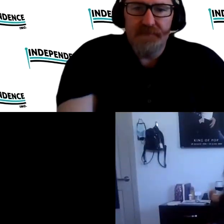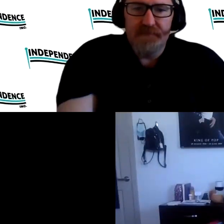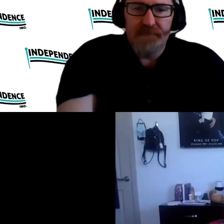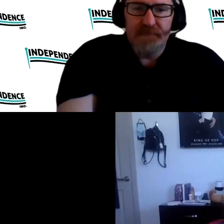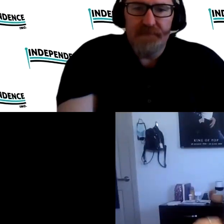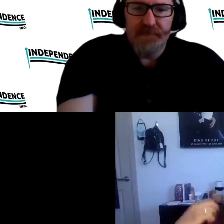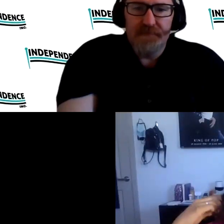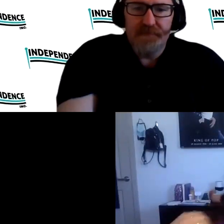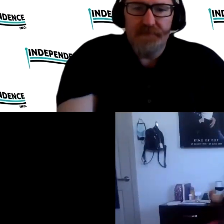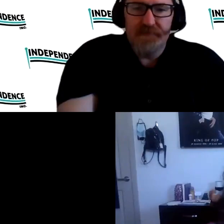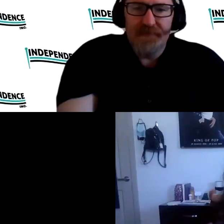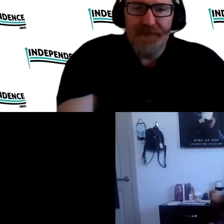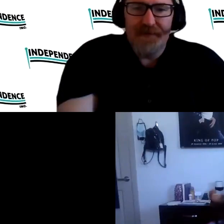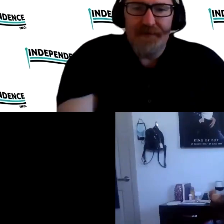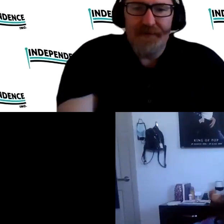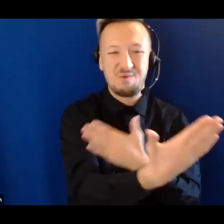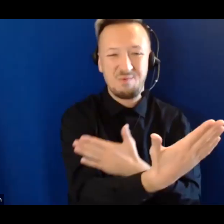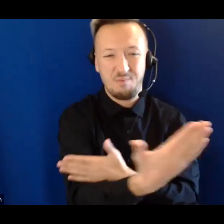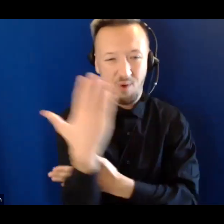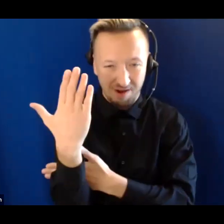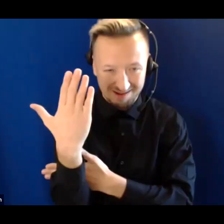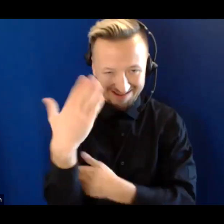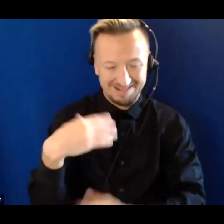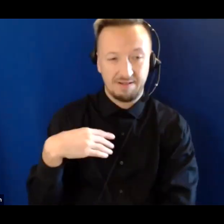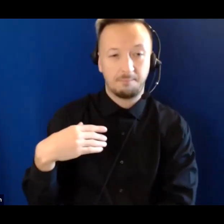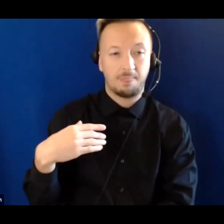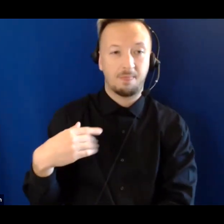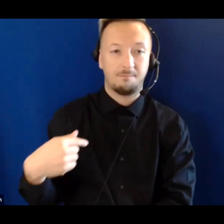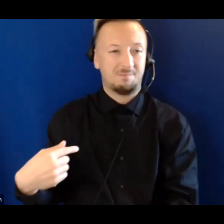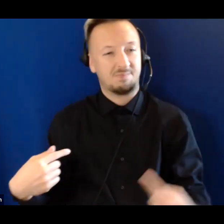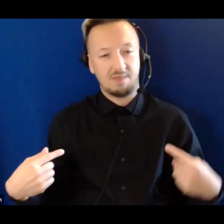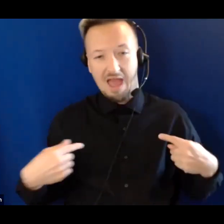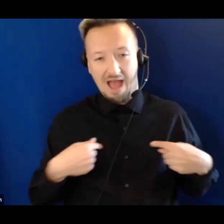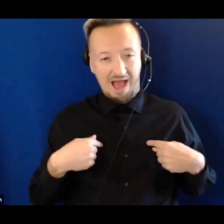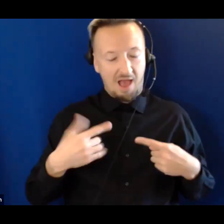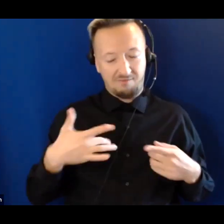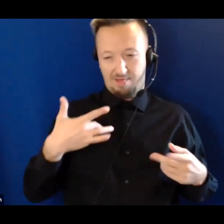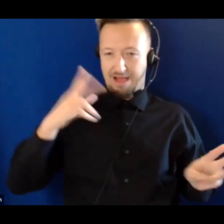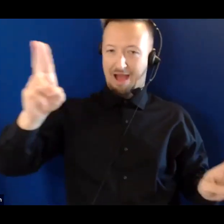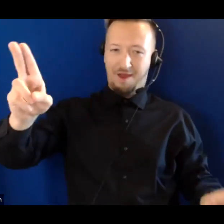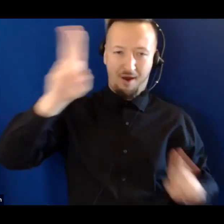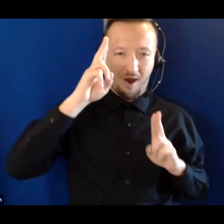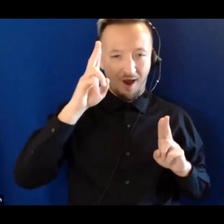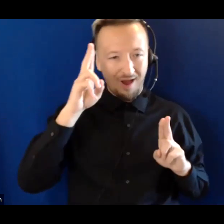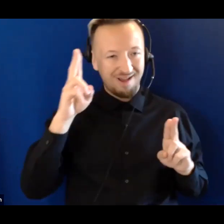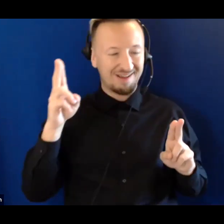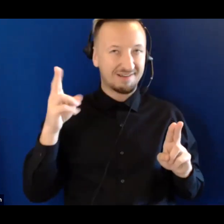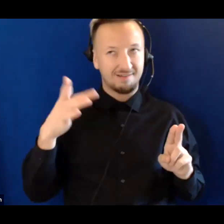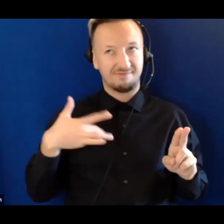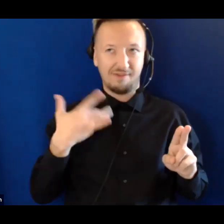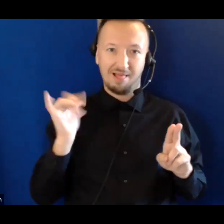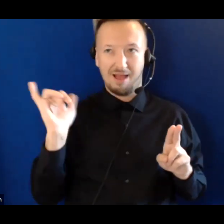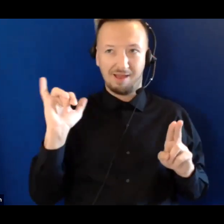Hello, everyone. Good morning. I'm like so honored and like low-key starstruck right